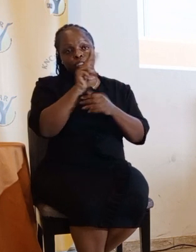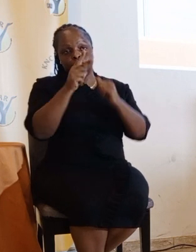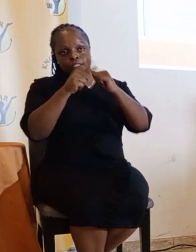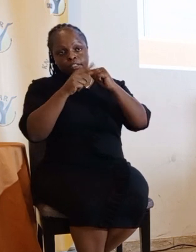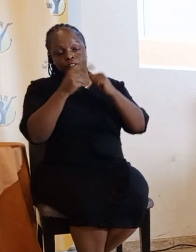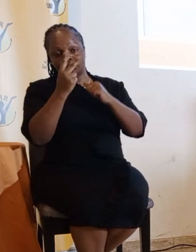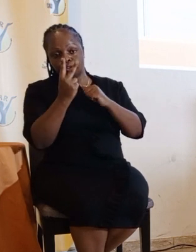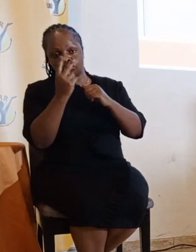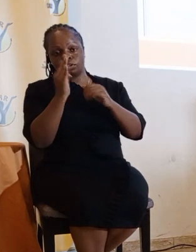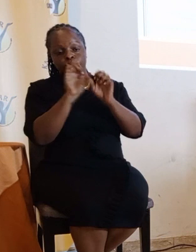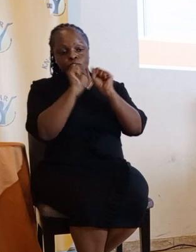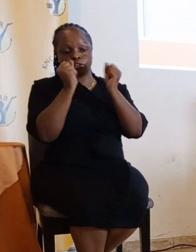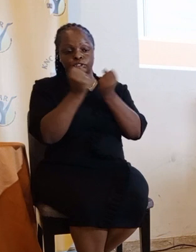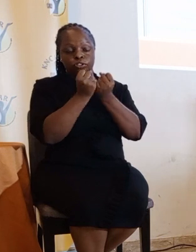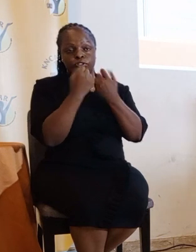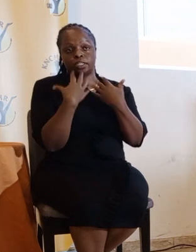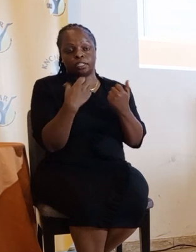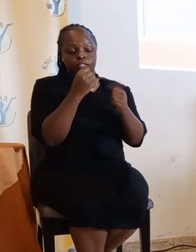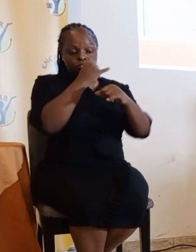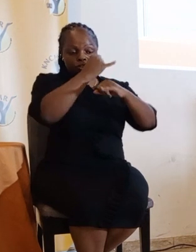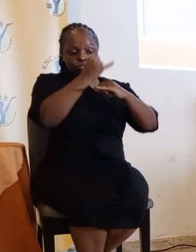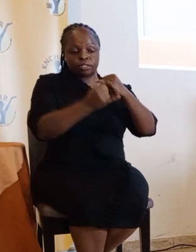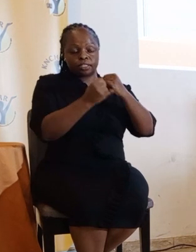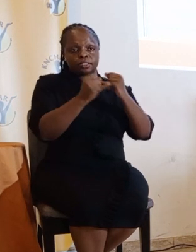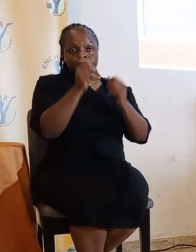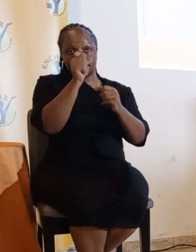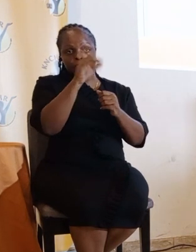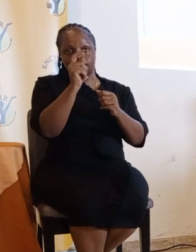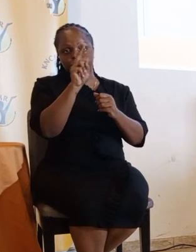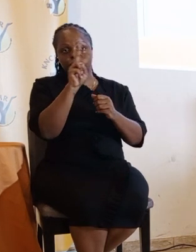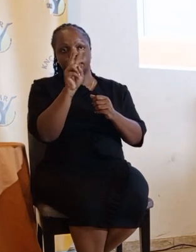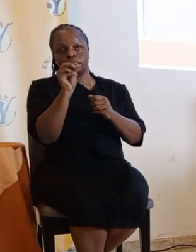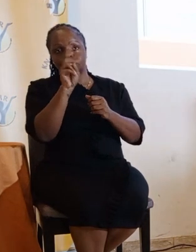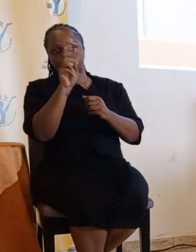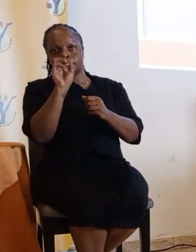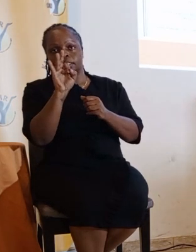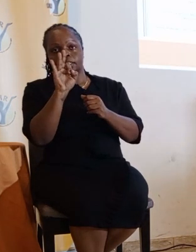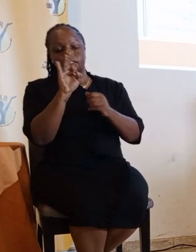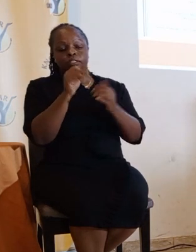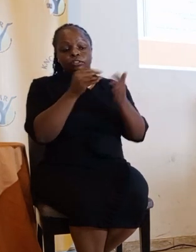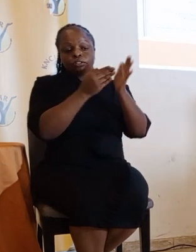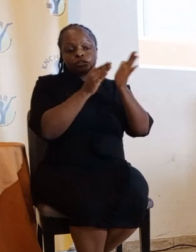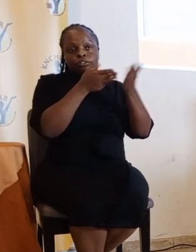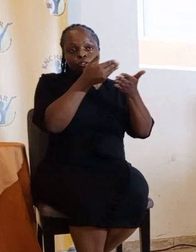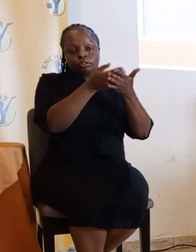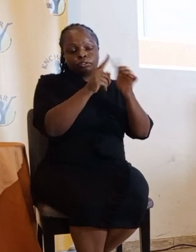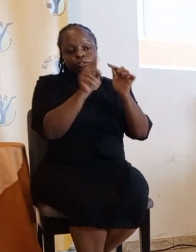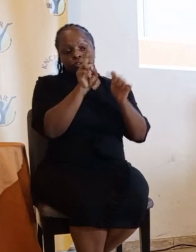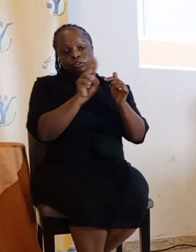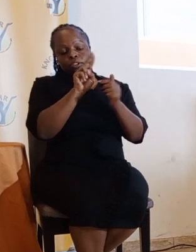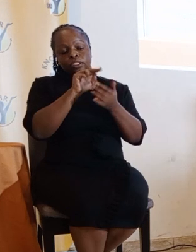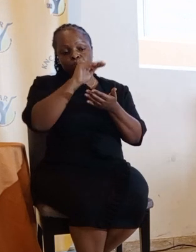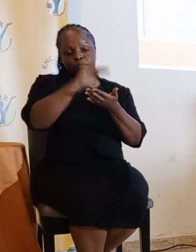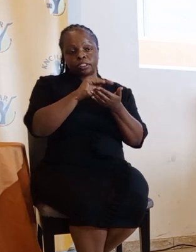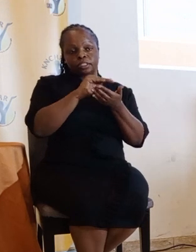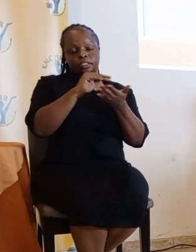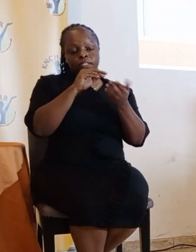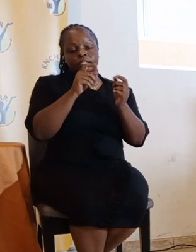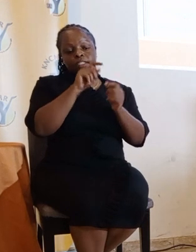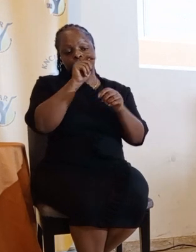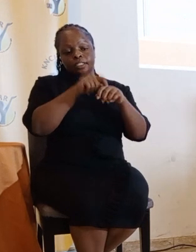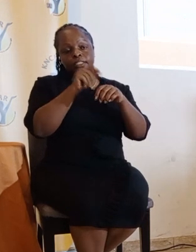of the Social Health Insurance Act 2023 proposes to use a means testing instrument